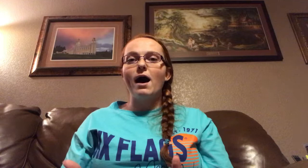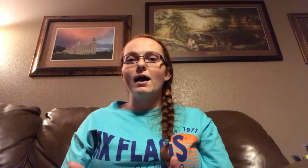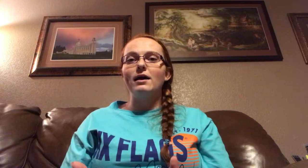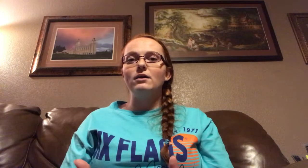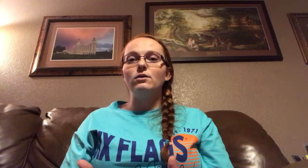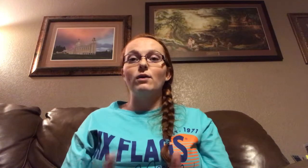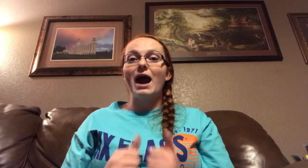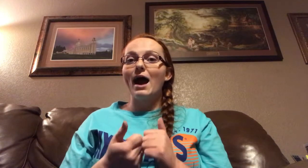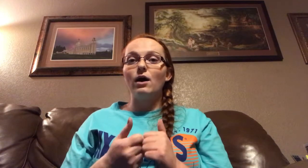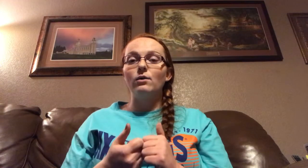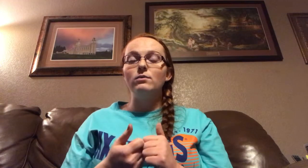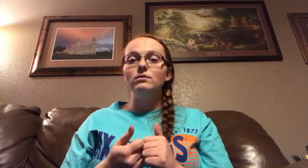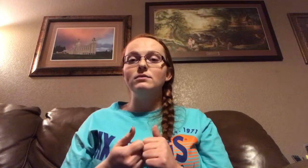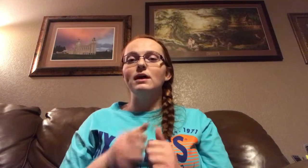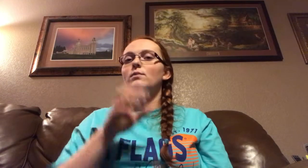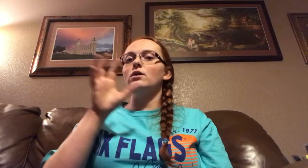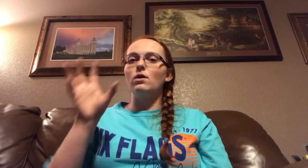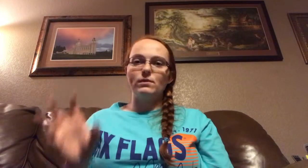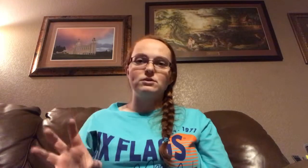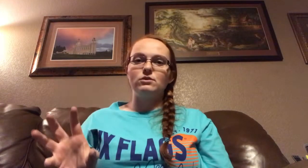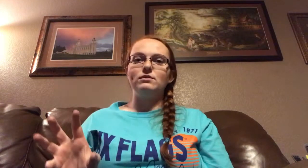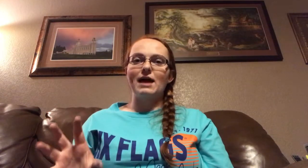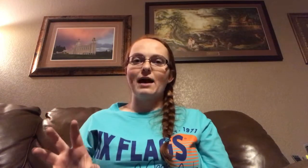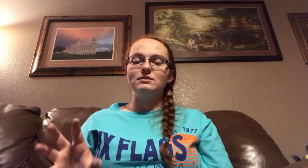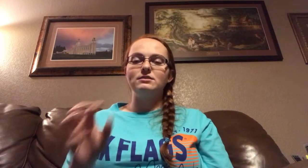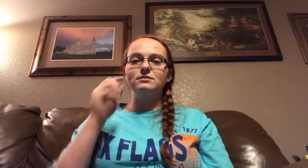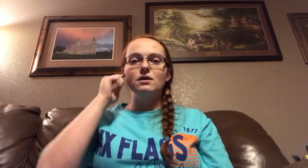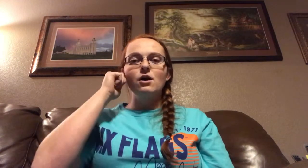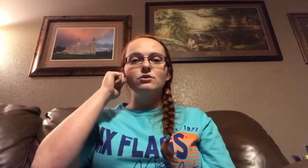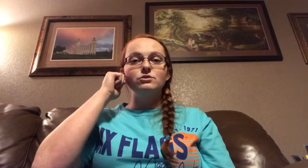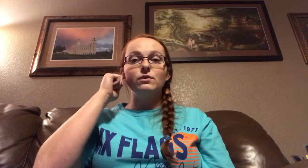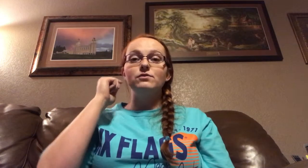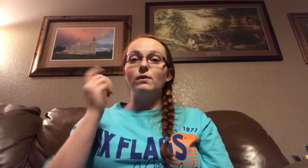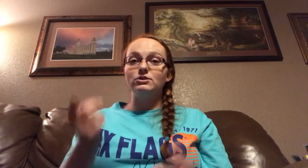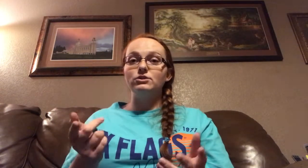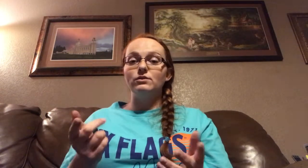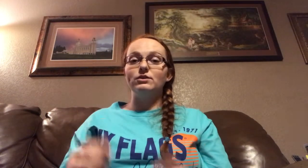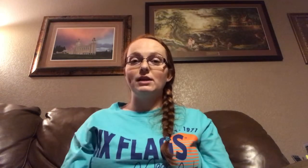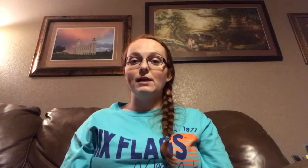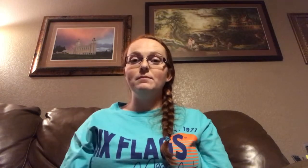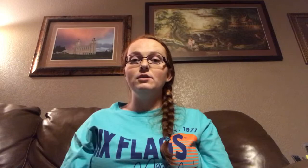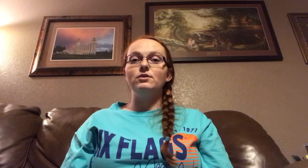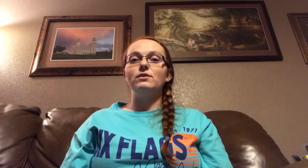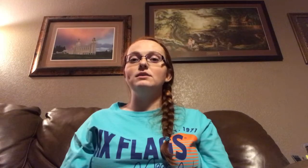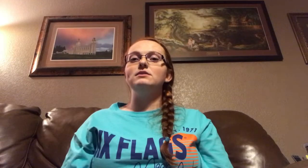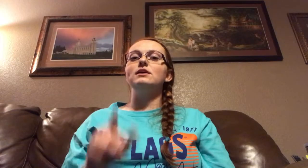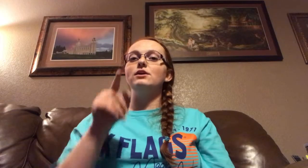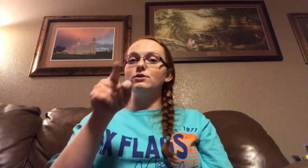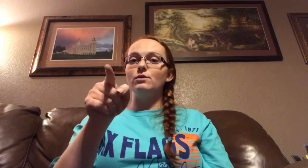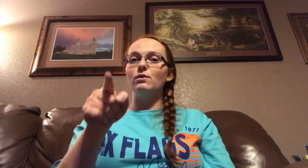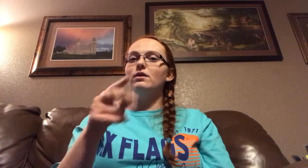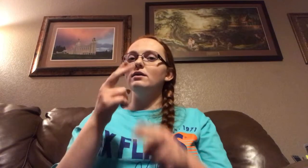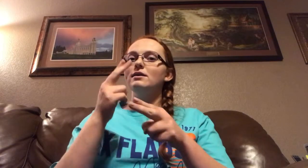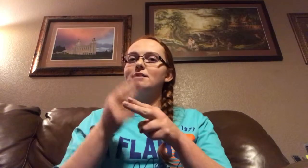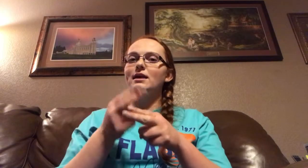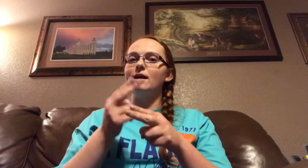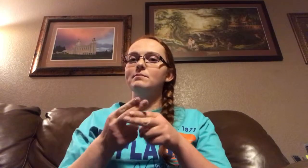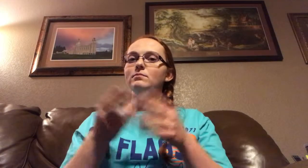why, or how, that would always go last. So if you want to know their name, you're going to say your name,